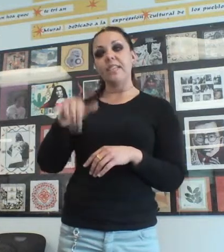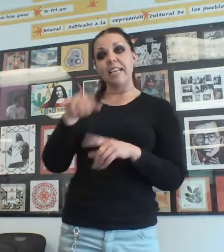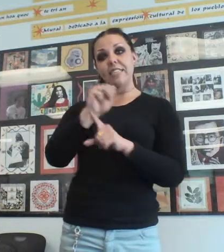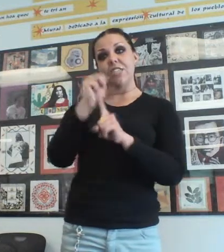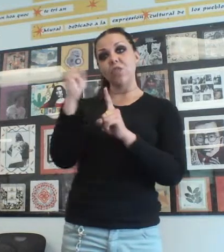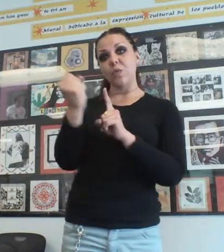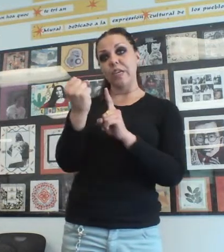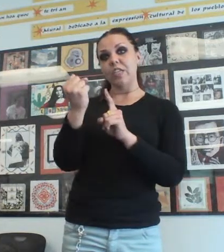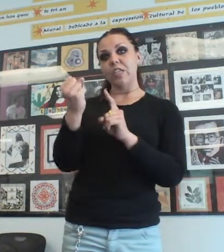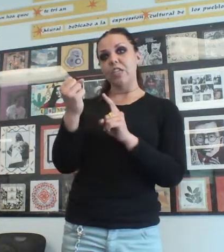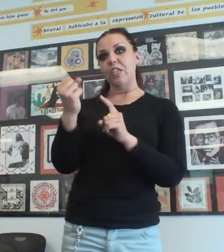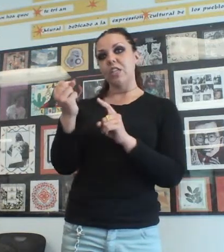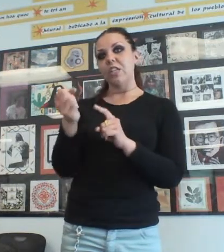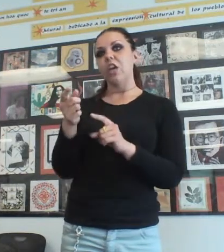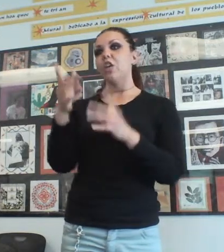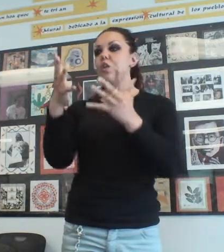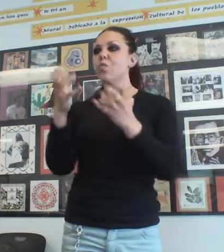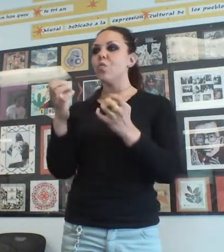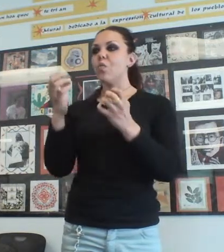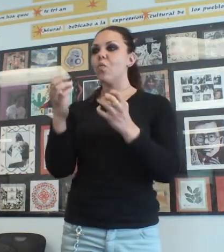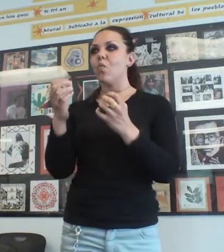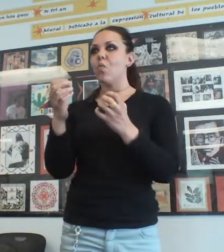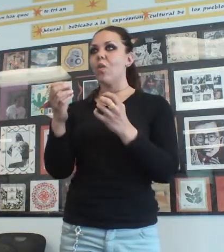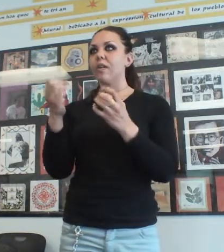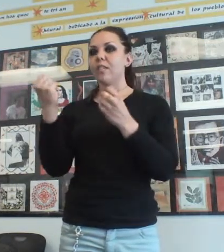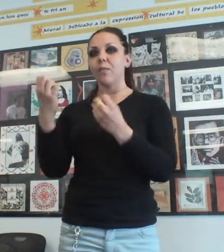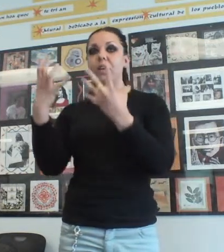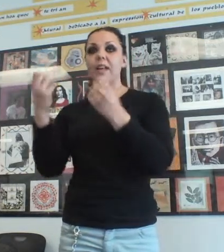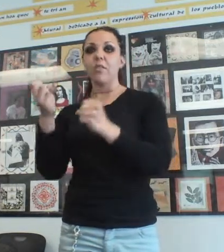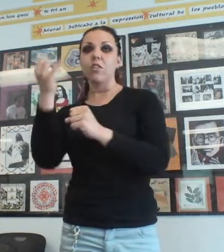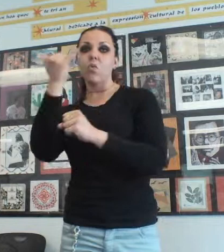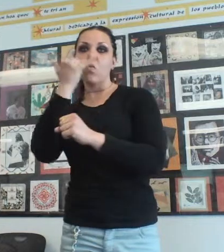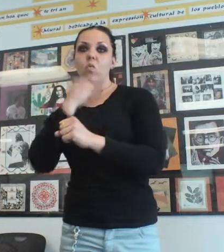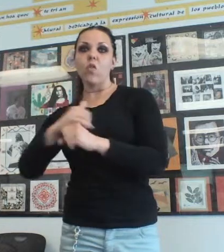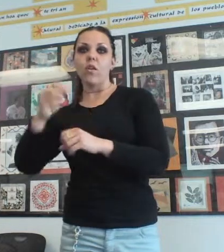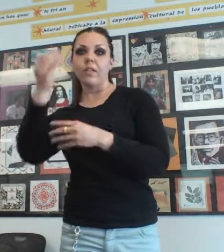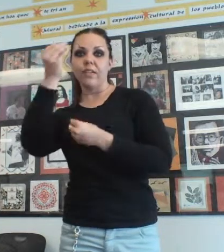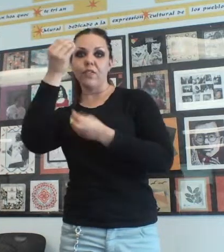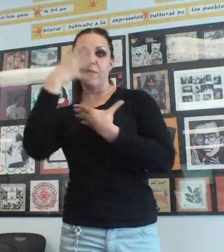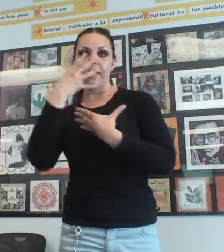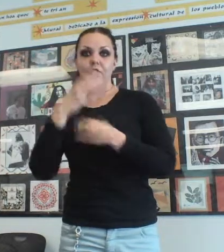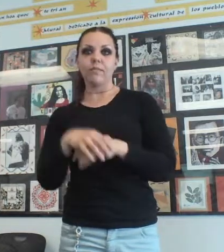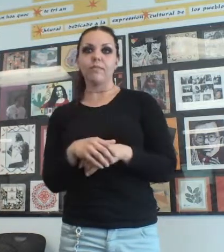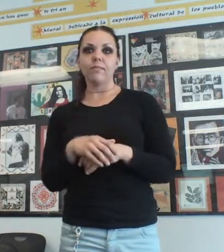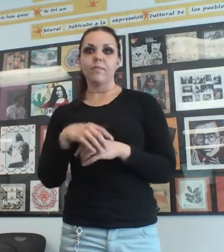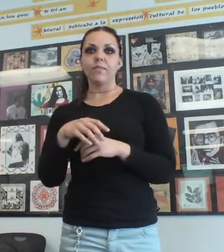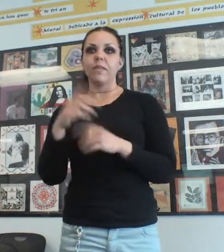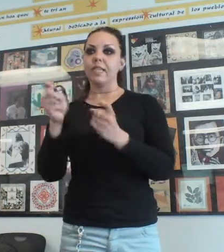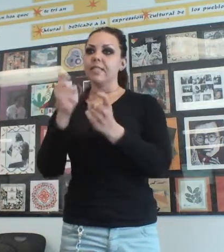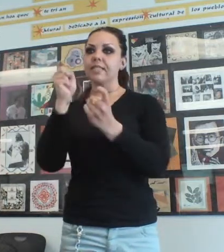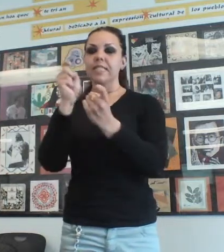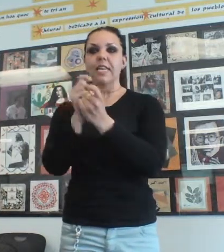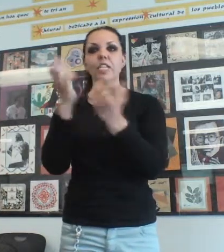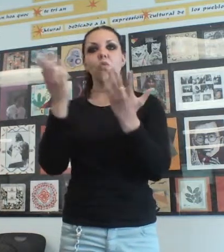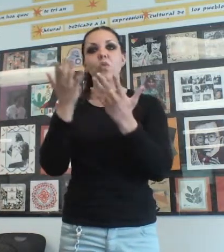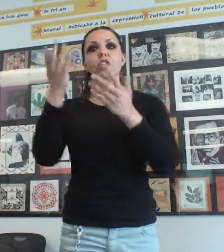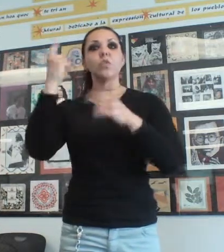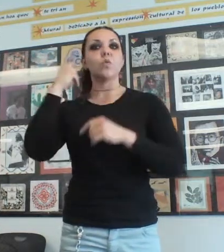to give the wrong information, exactly what you heard. That's why we always show up 15 minutes before an assignment in